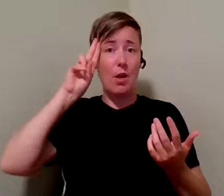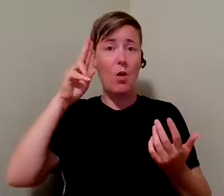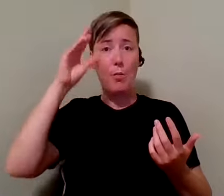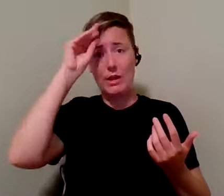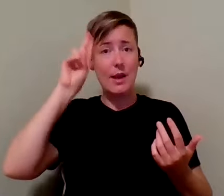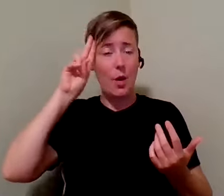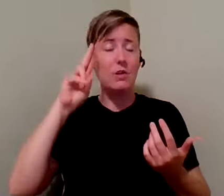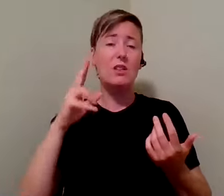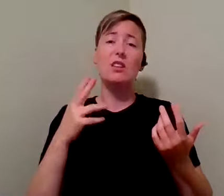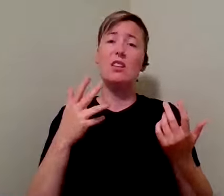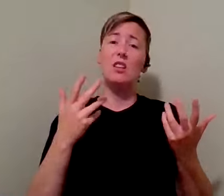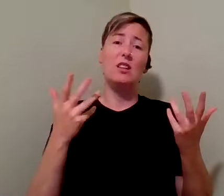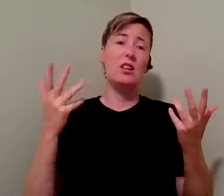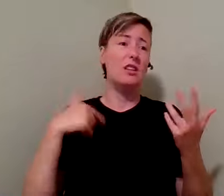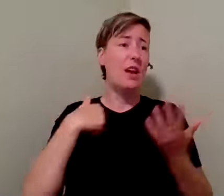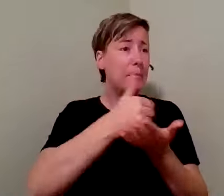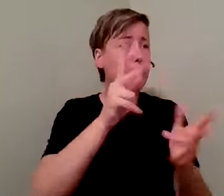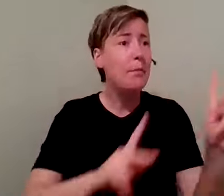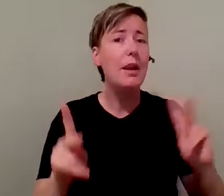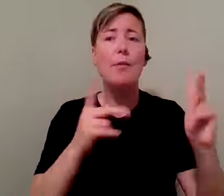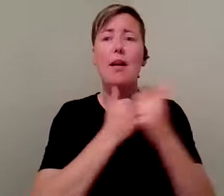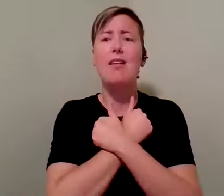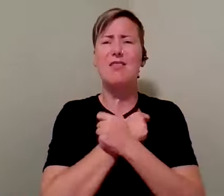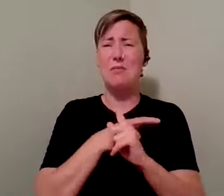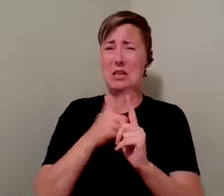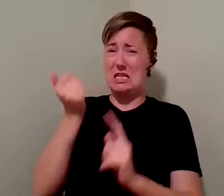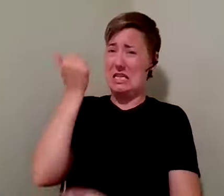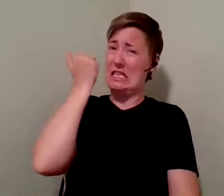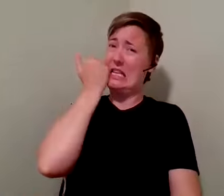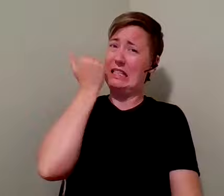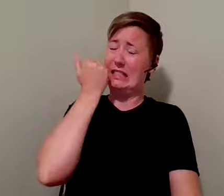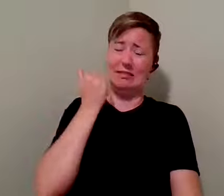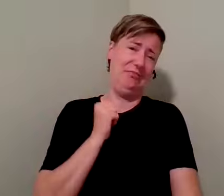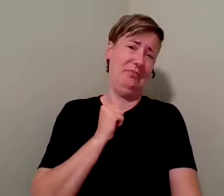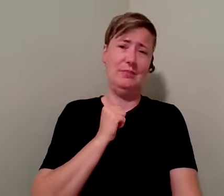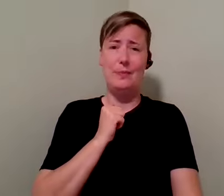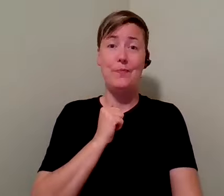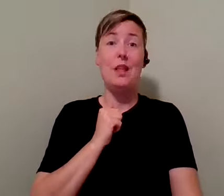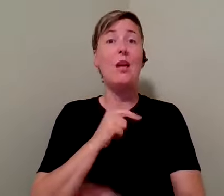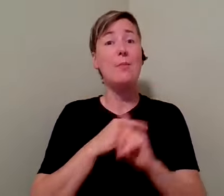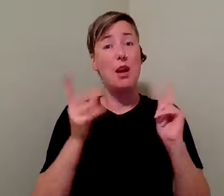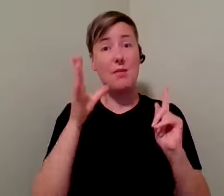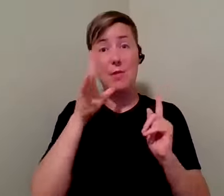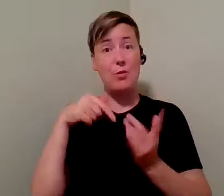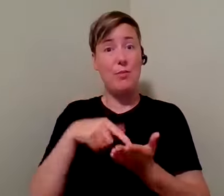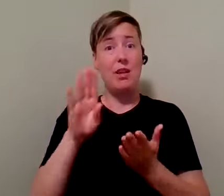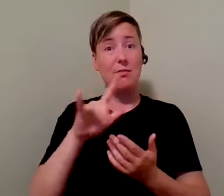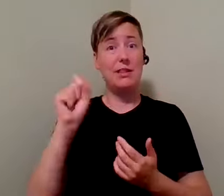was my love of helping people. But you know what? When your mom's paying the bills, you do what you have to do. And off I went